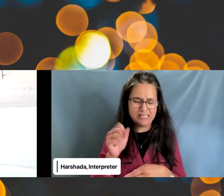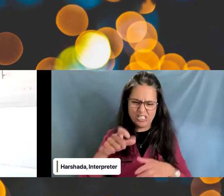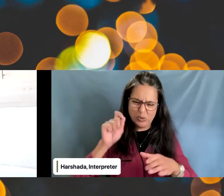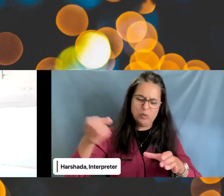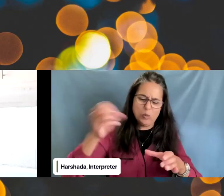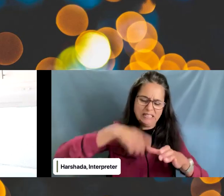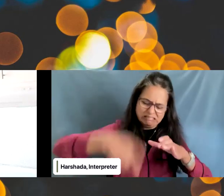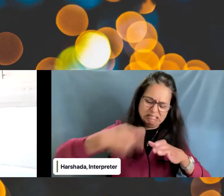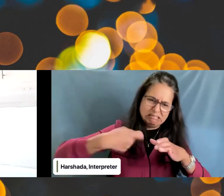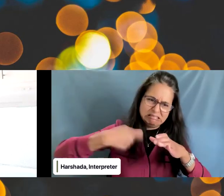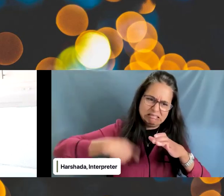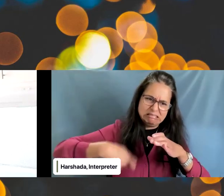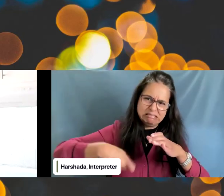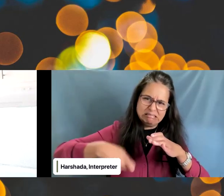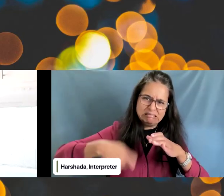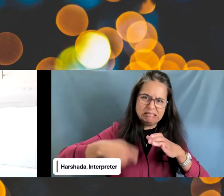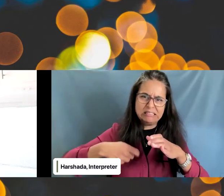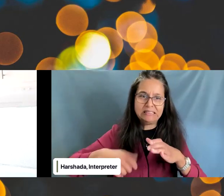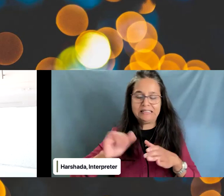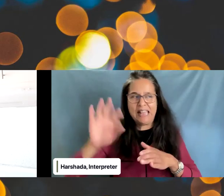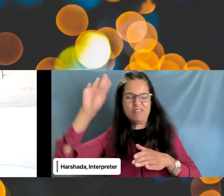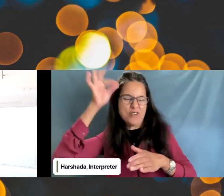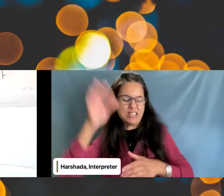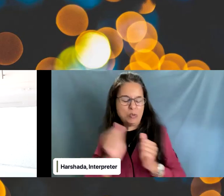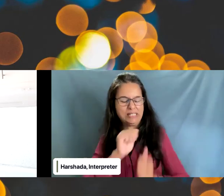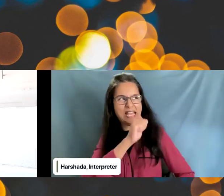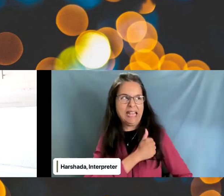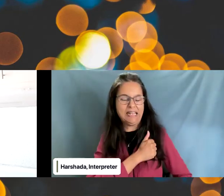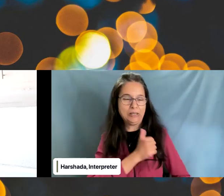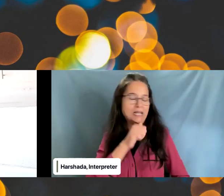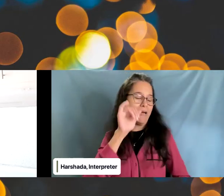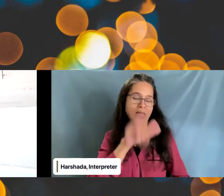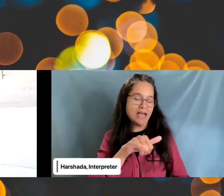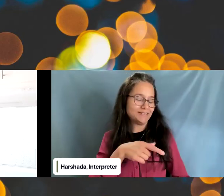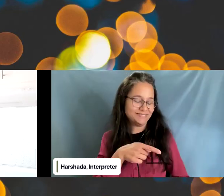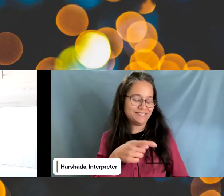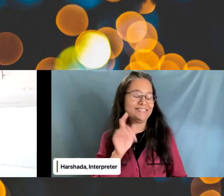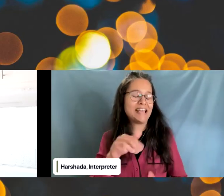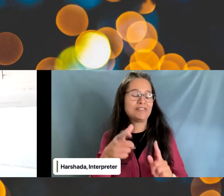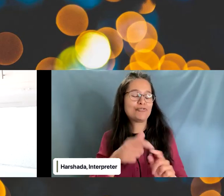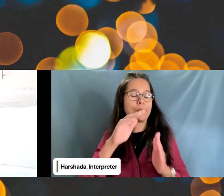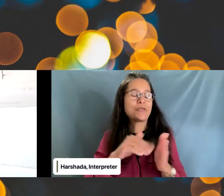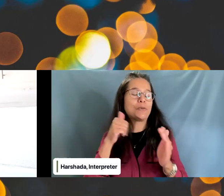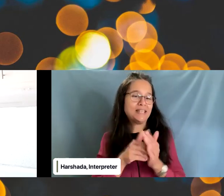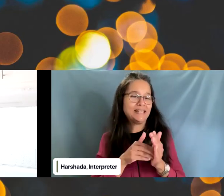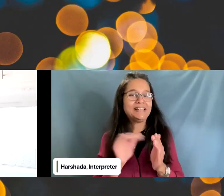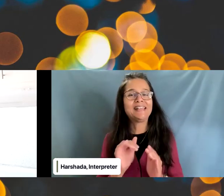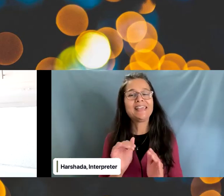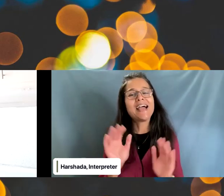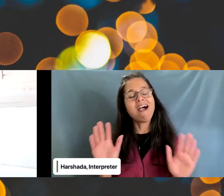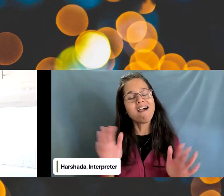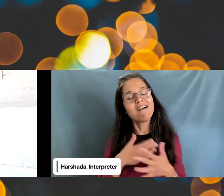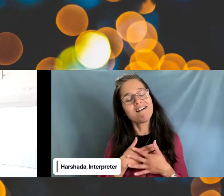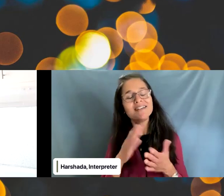it's French and it's got attitude. Not this one. This one's from New Zealand. It's just ha